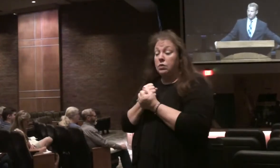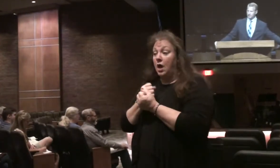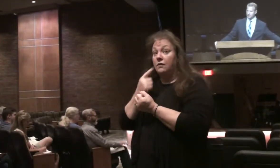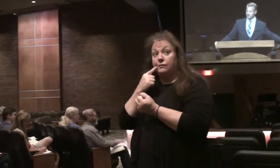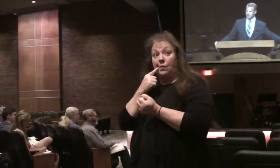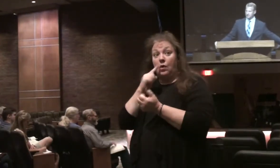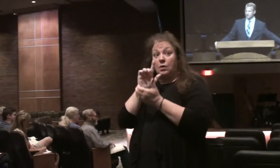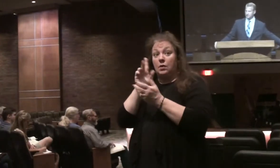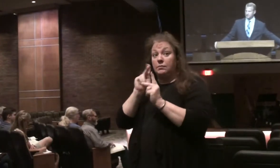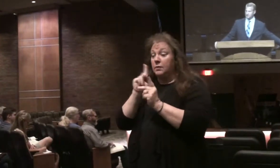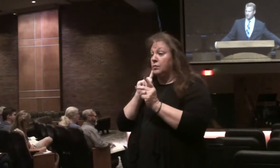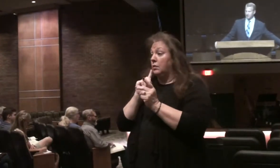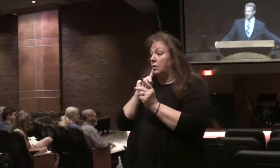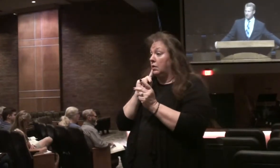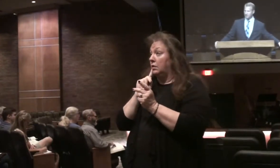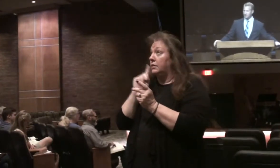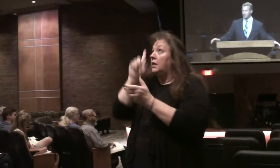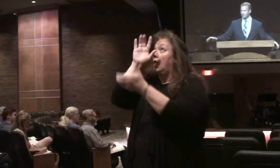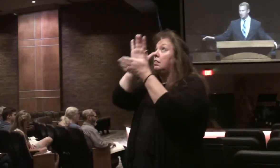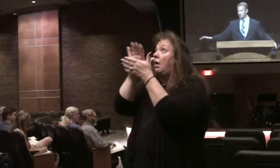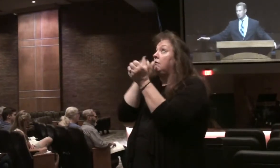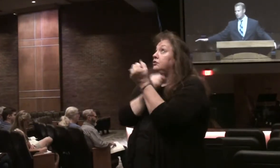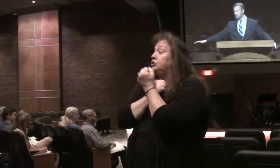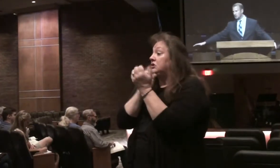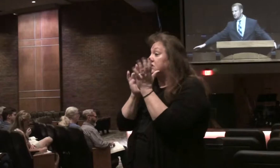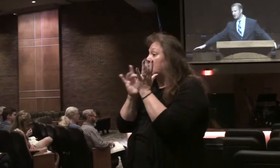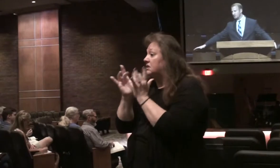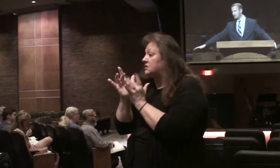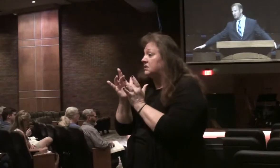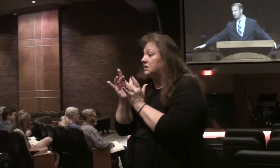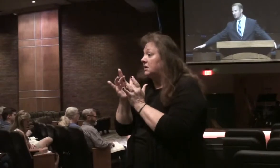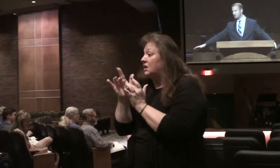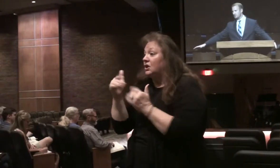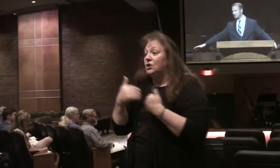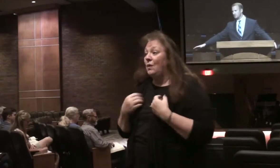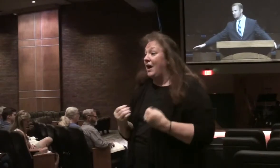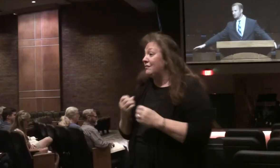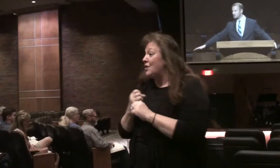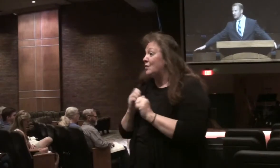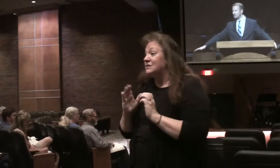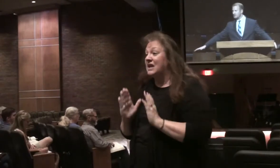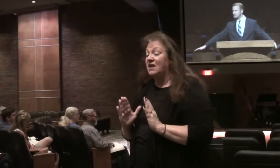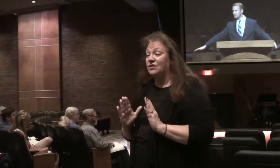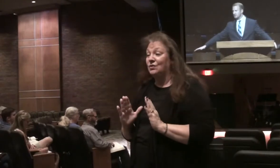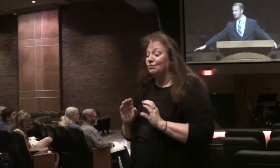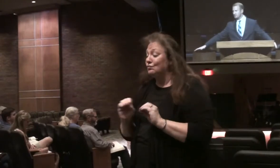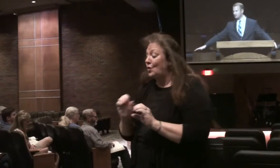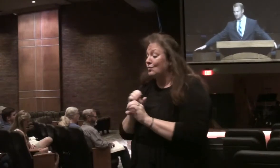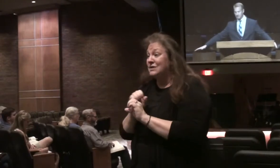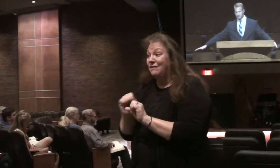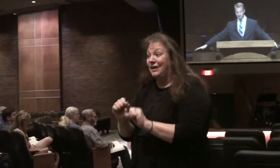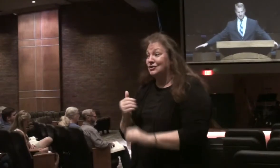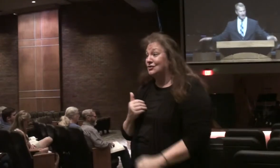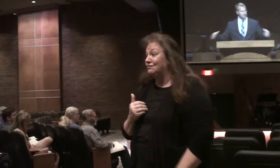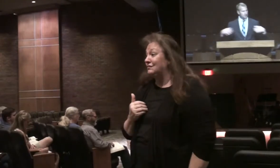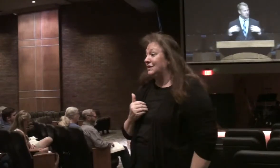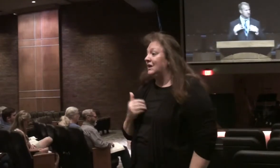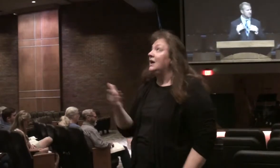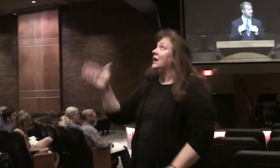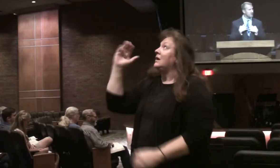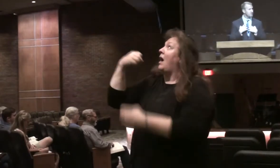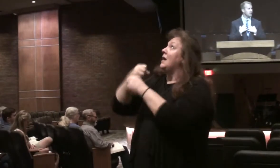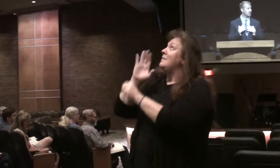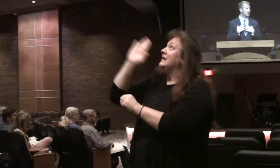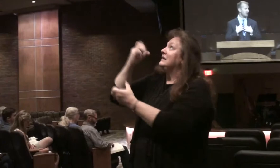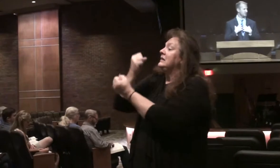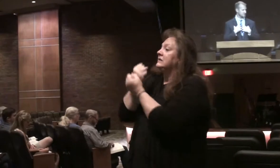fellow believers, specifically in 1 John, there's no Savior. There's no salvation. Because God produces